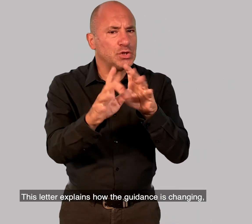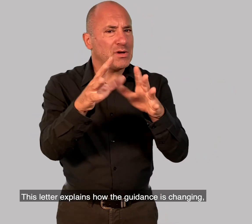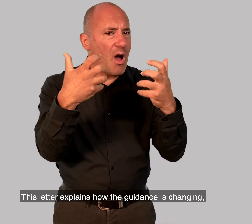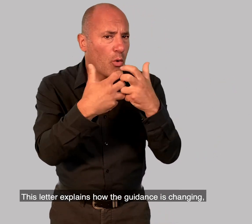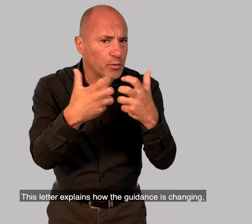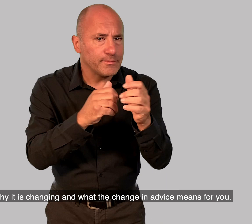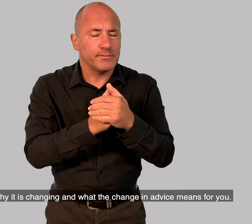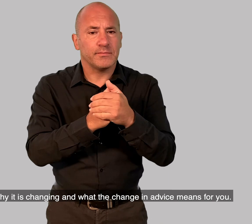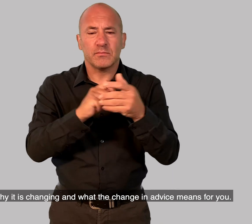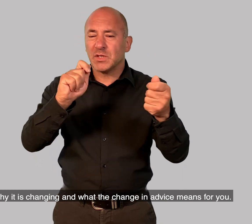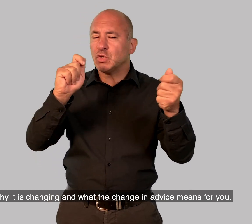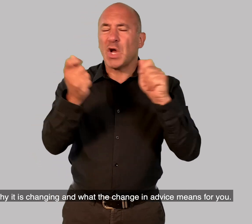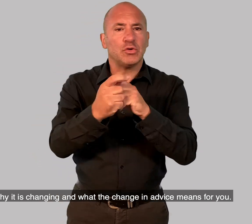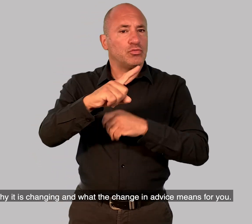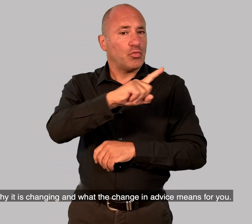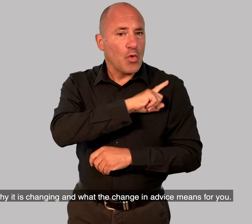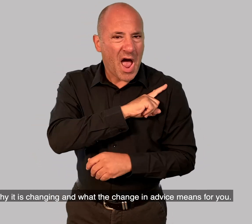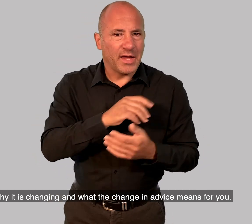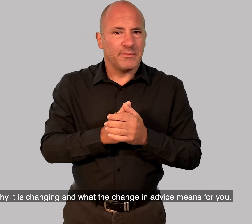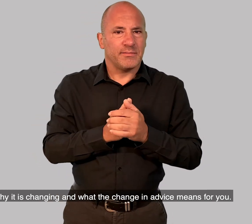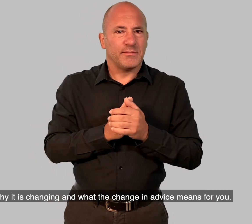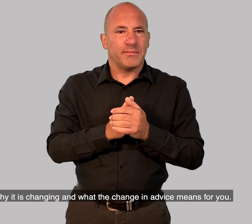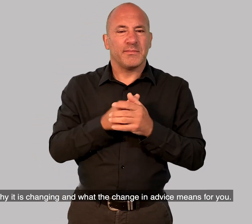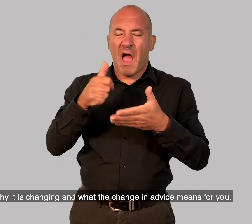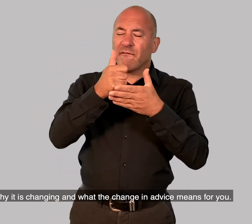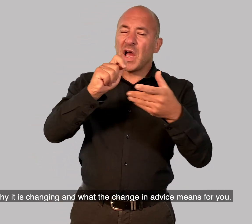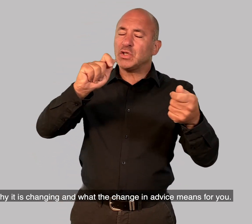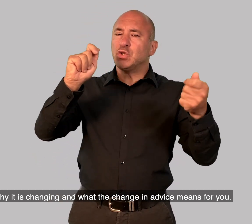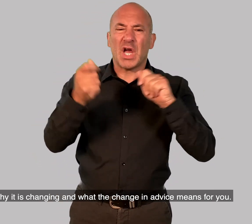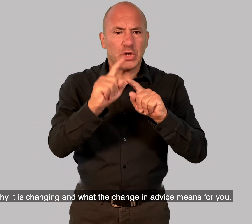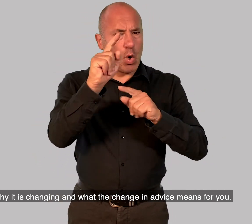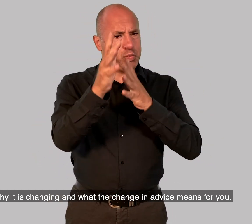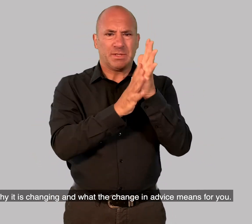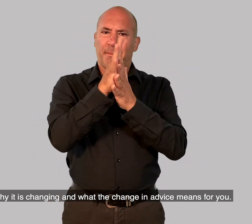why it's changing, and what the change in advice means for you.